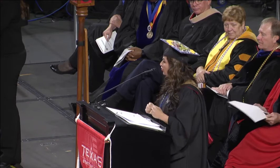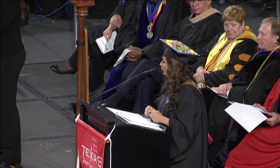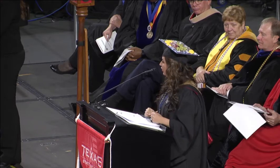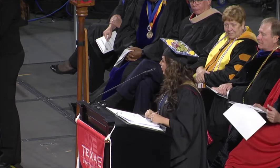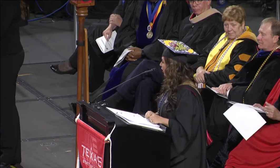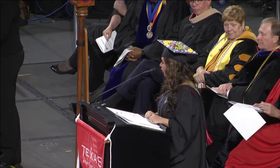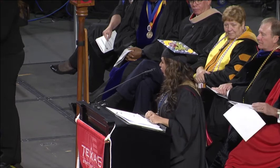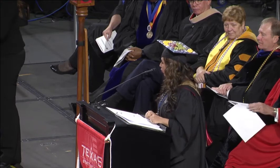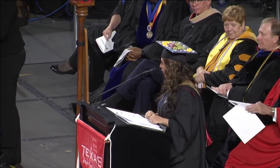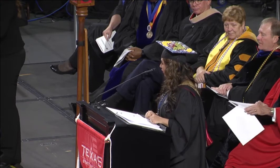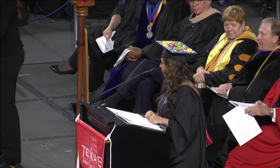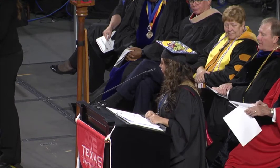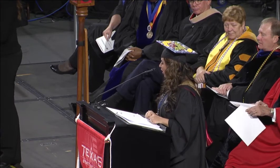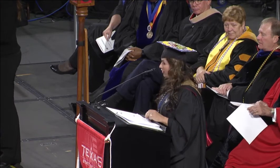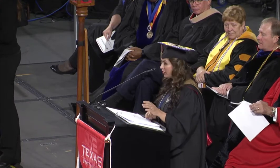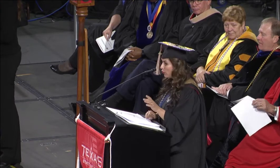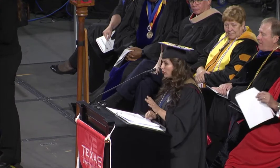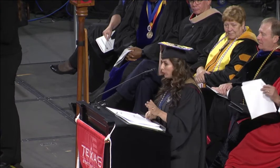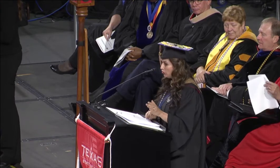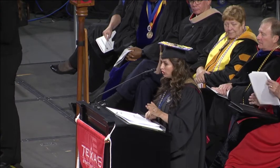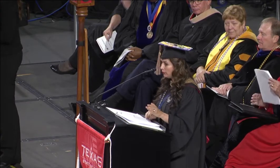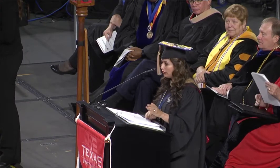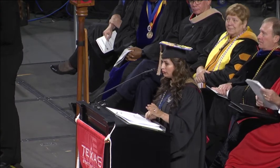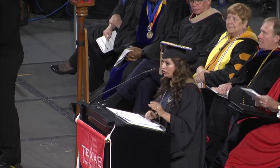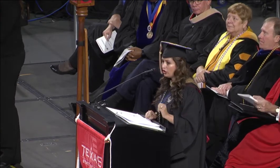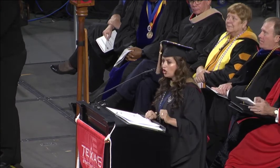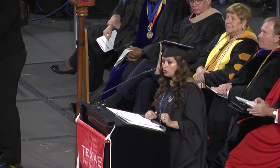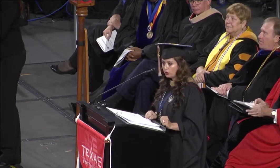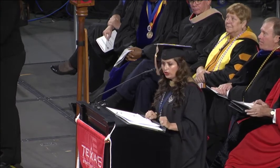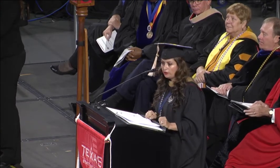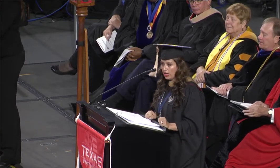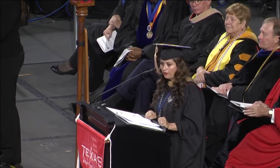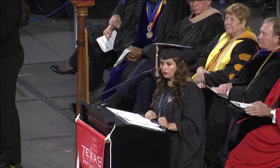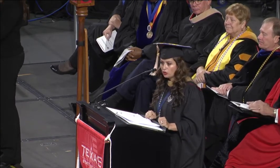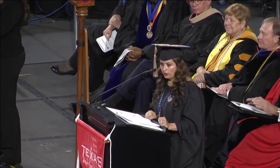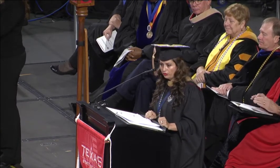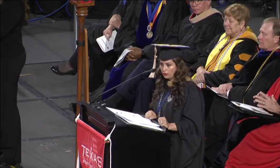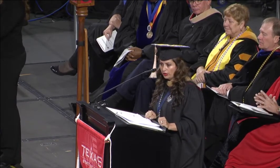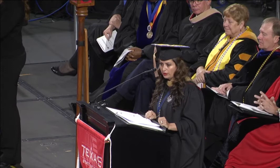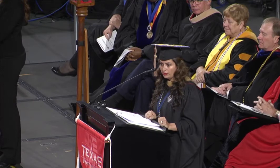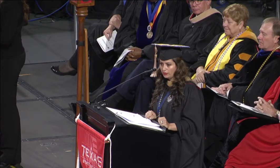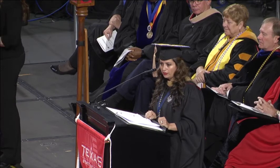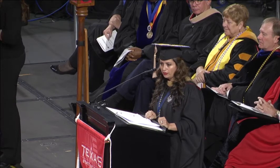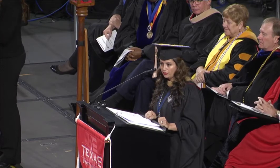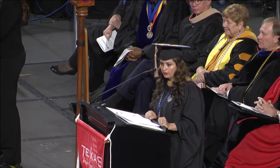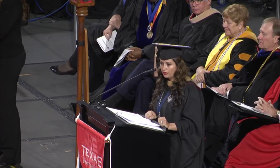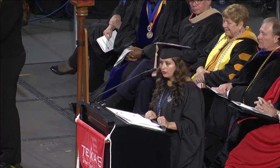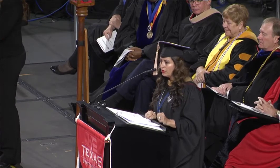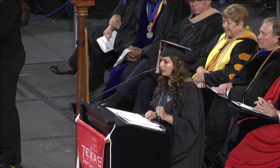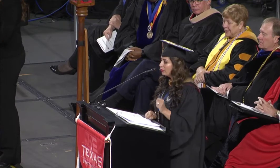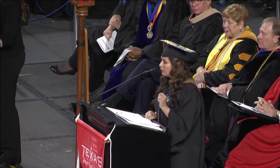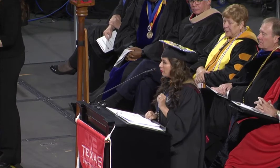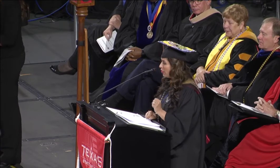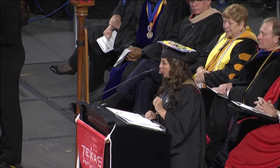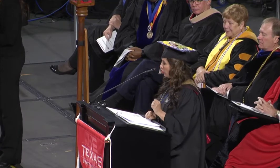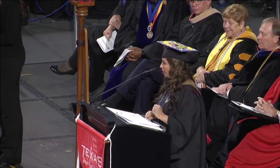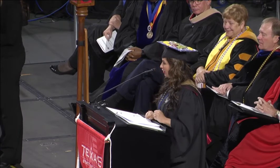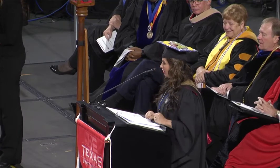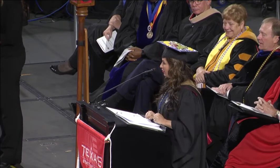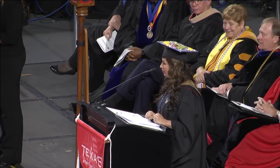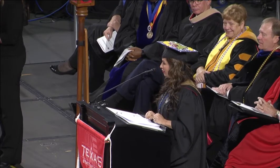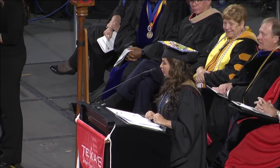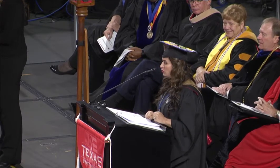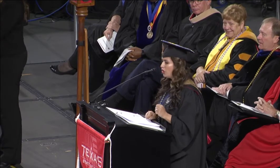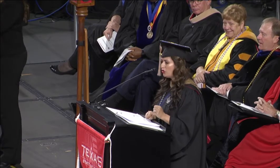we are unique in our own way, and it's our responsibility to live life to the fullest. My